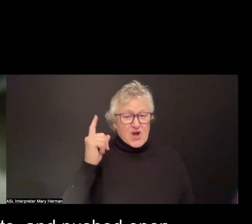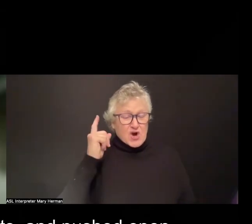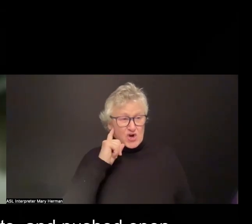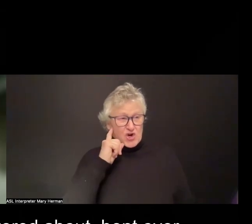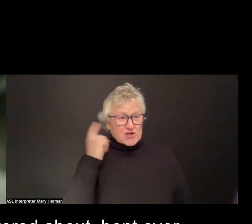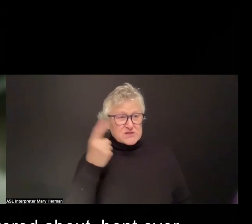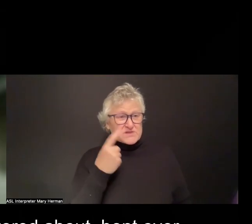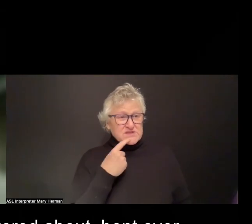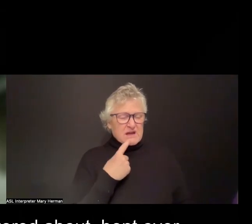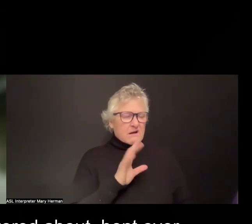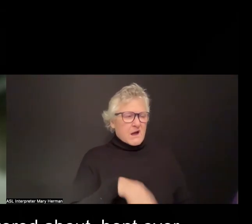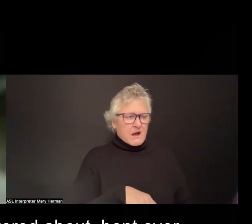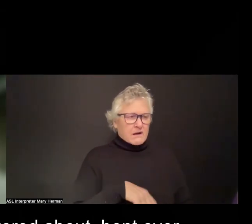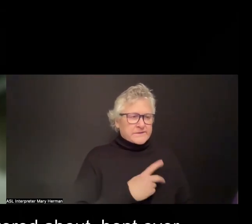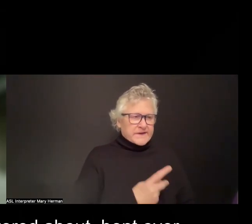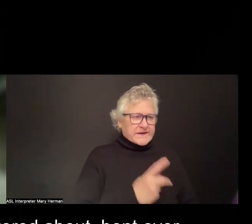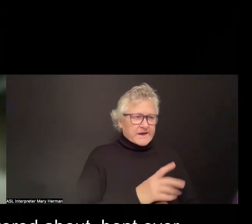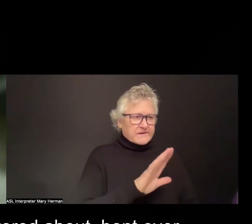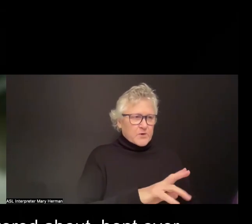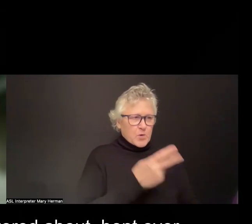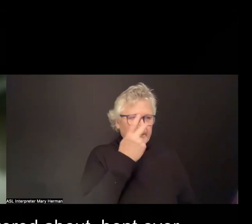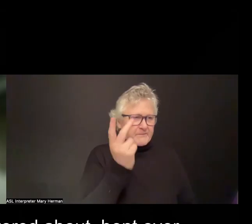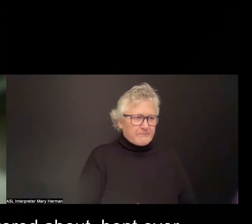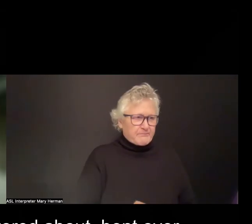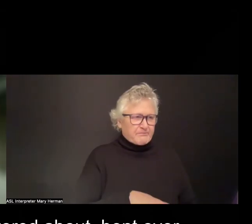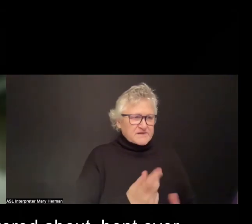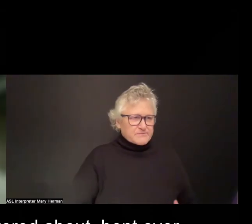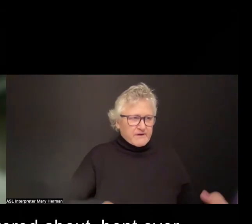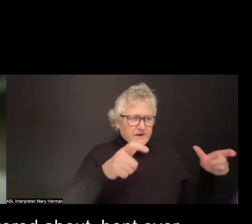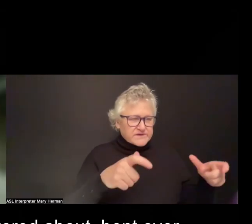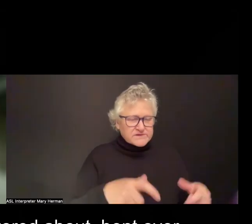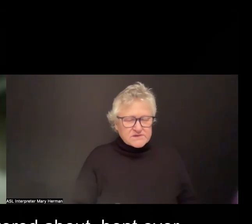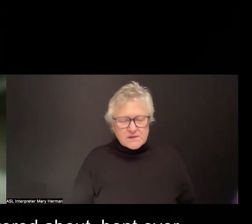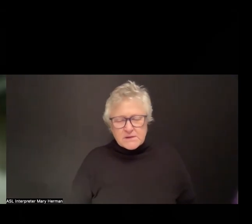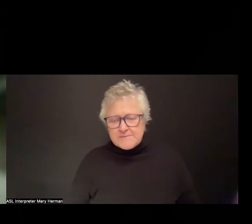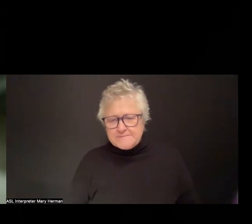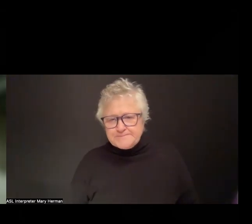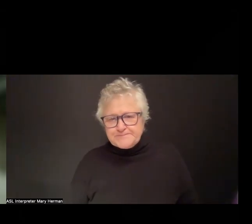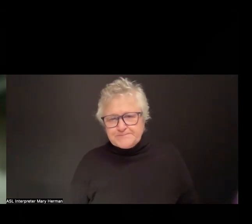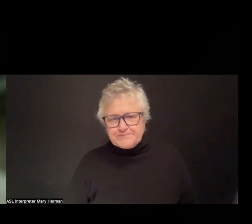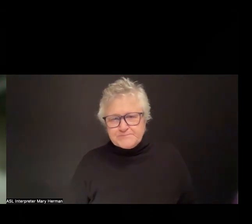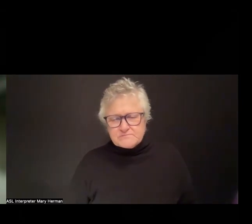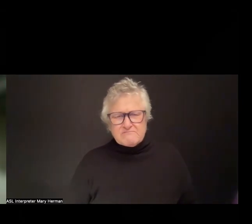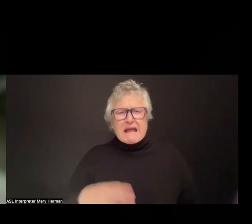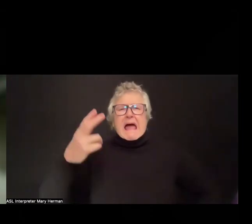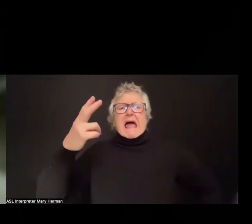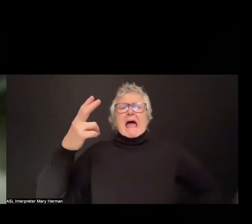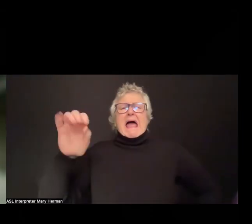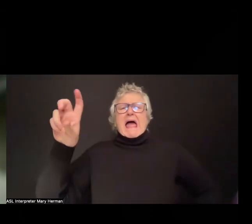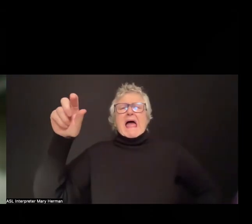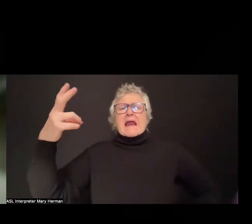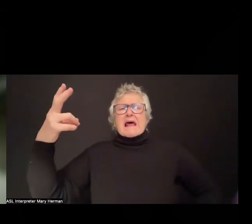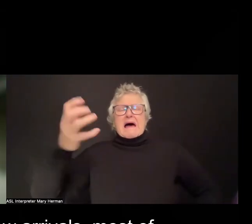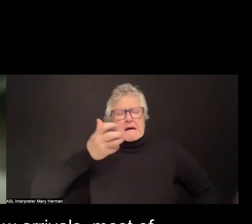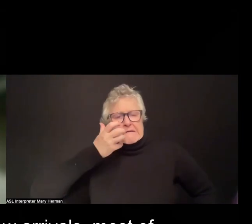low raftered room where men sat scattered about, bent over cards and cups or laboring over letters home. "Hannah!" the sot was still